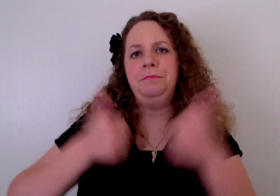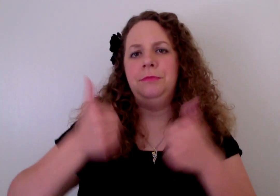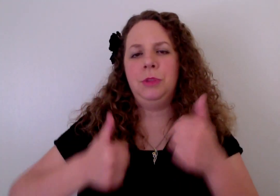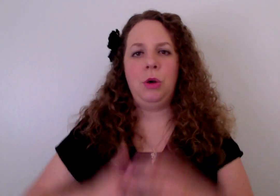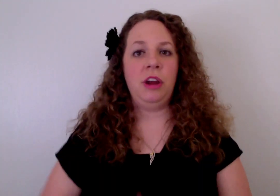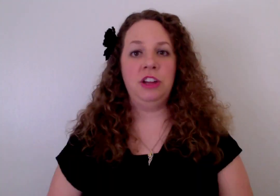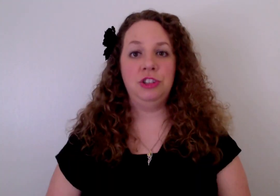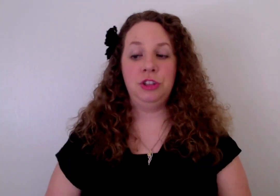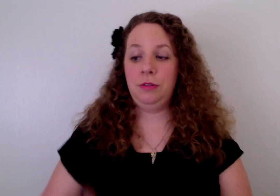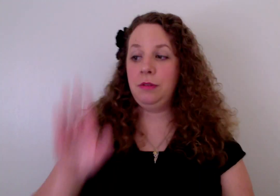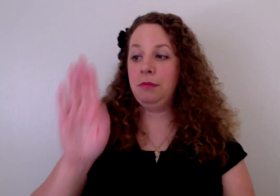or I could just do,